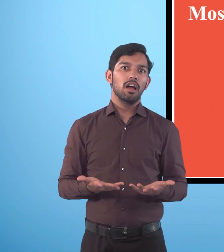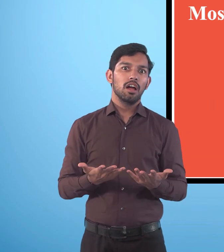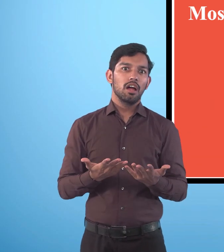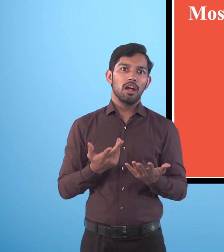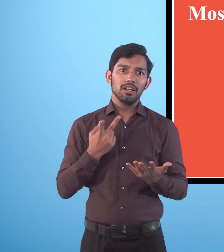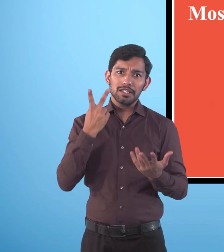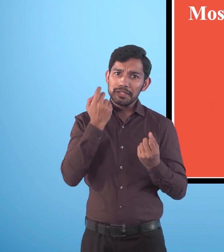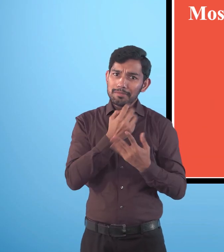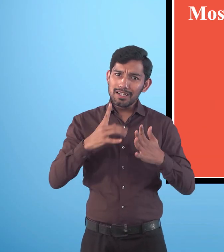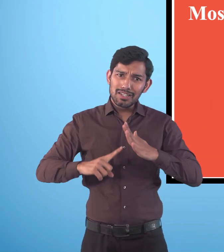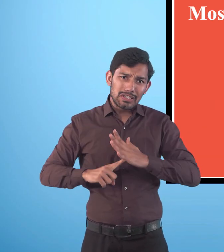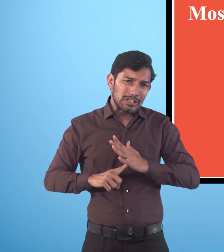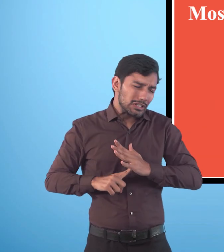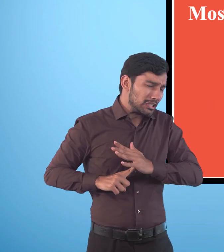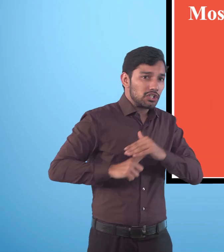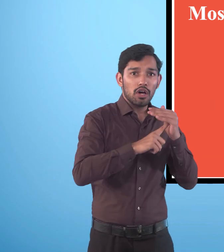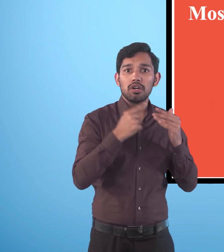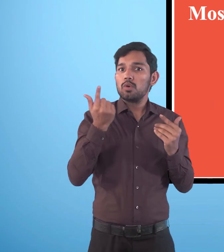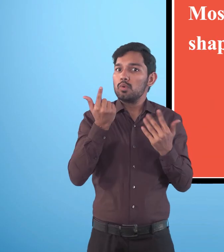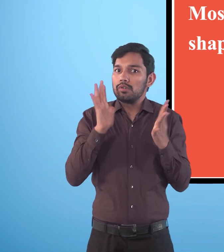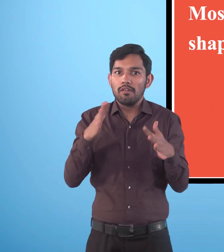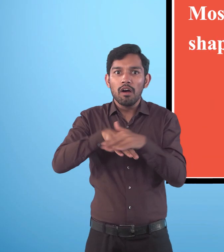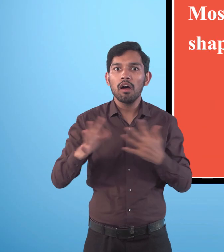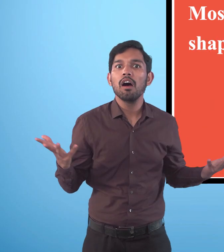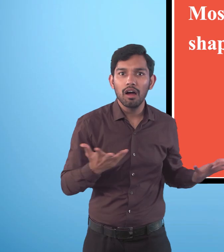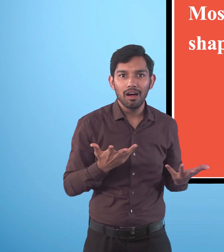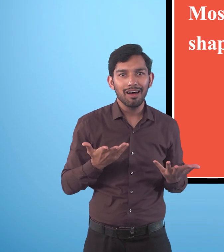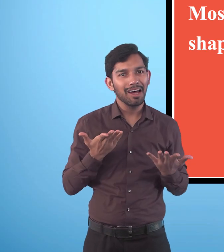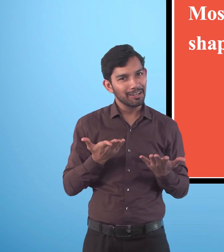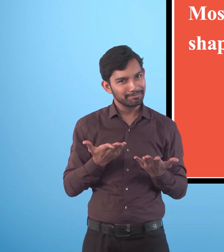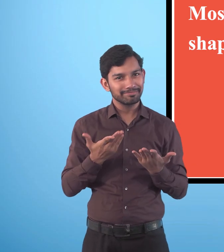Most commonly, the designs used are geometric shapes